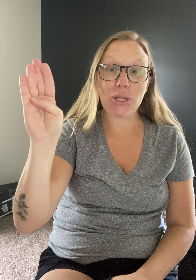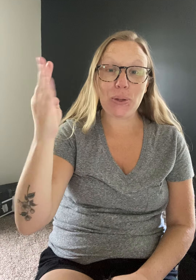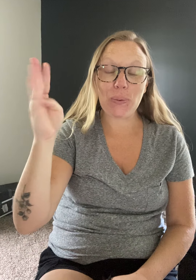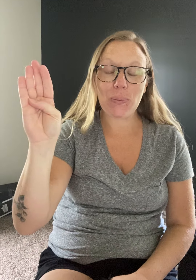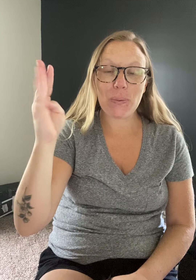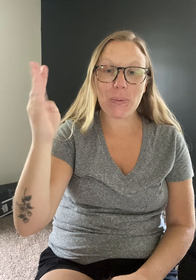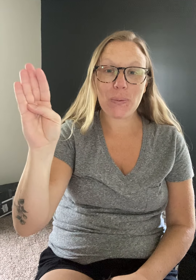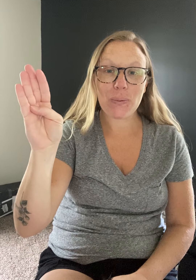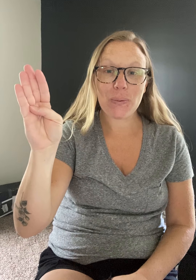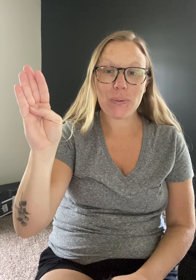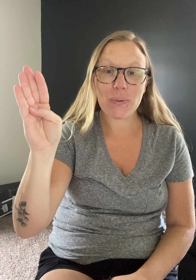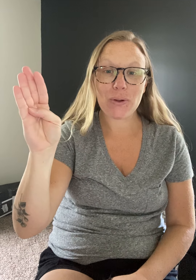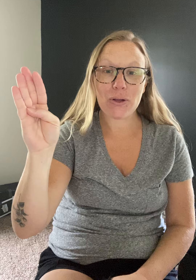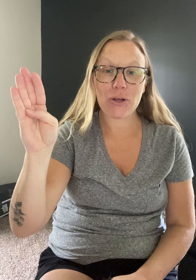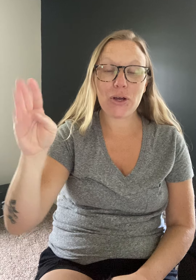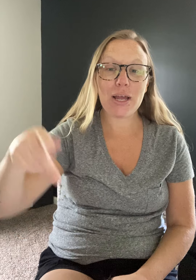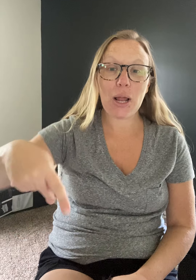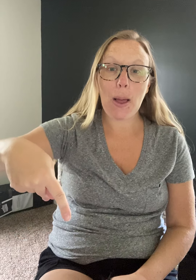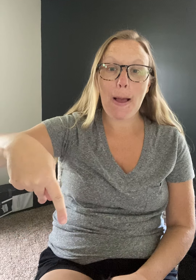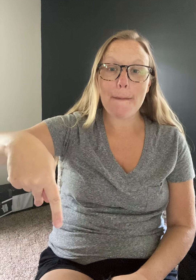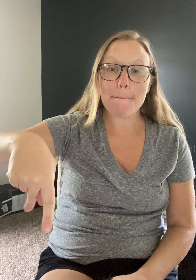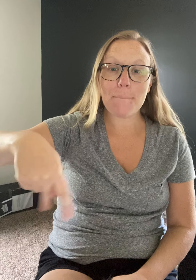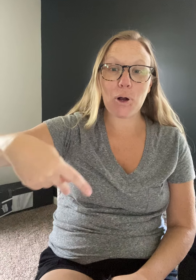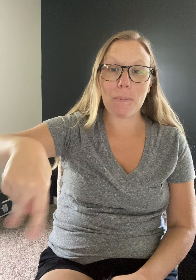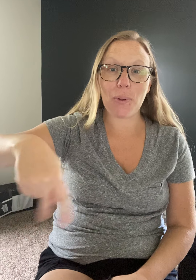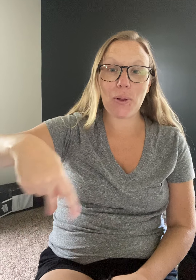blue, good, purple,